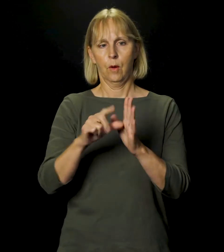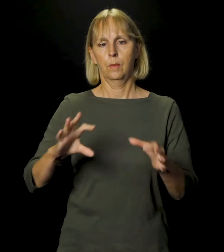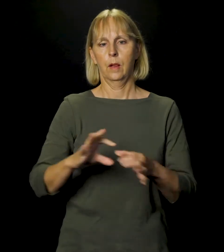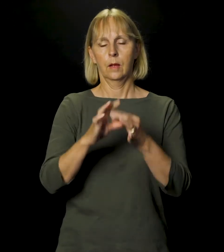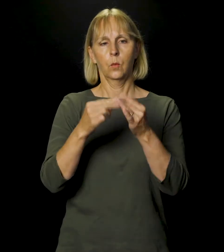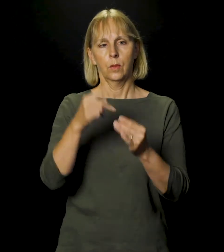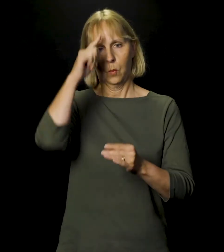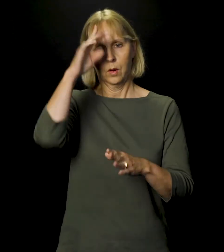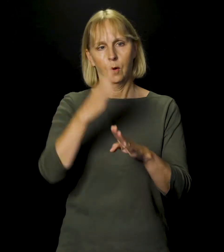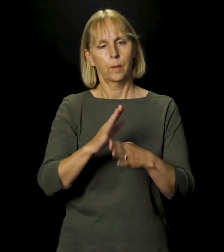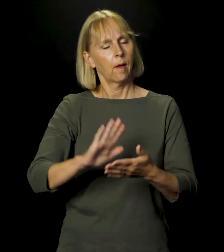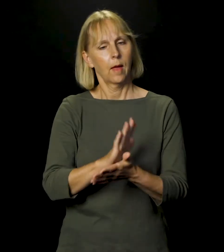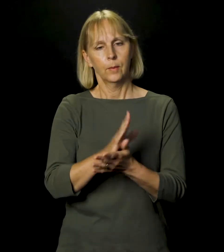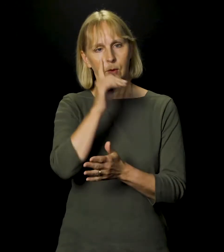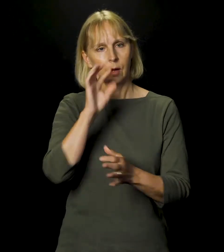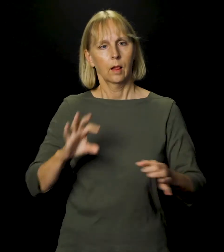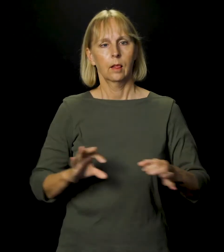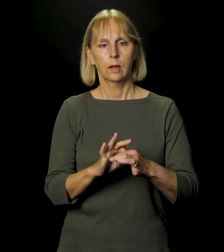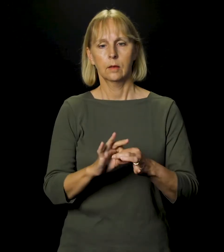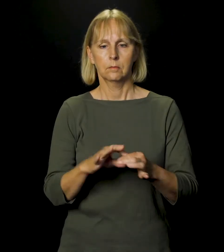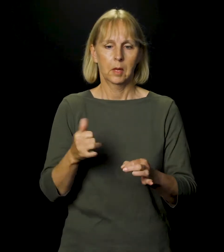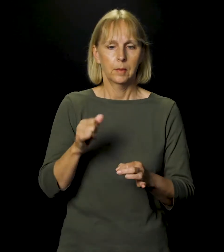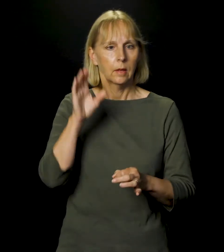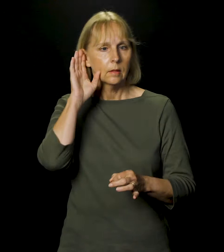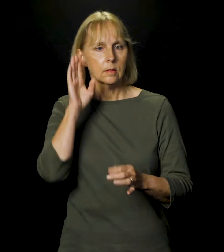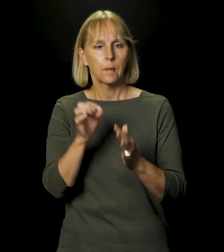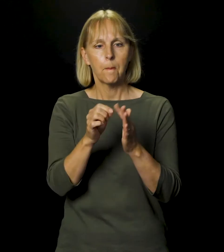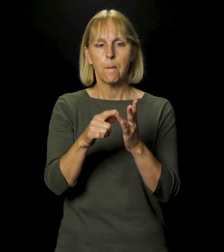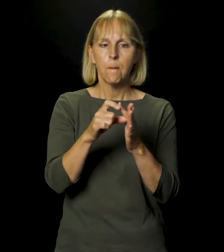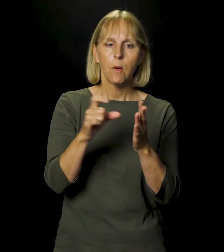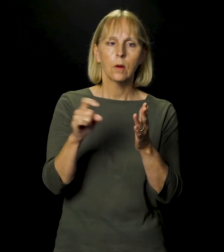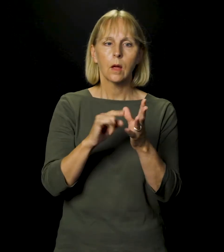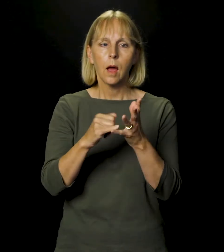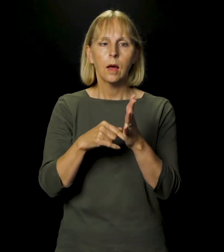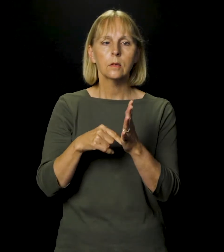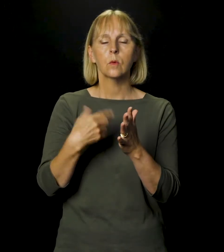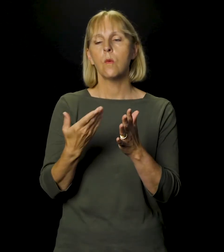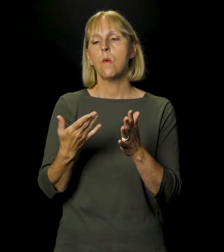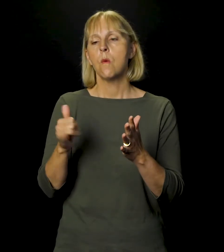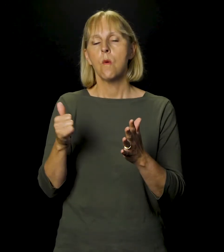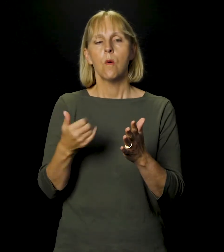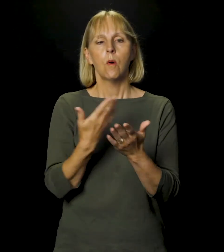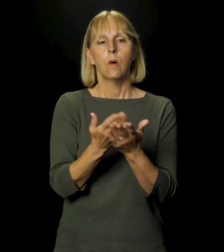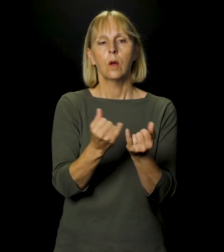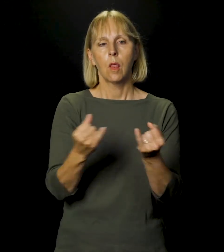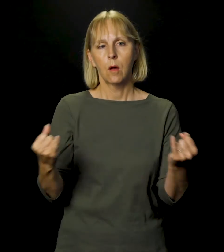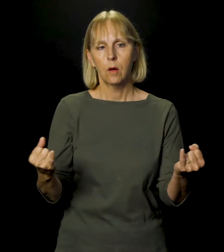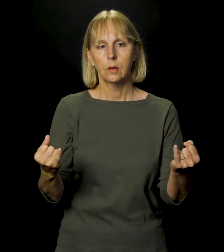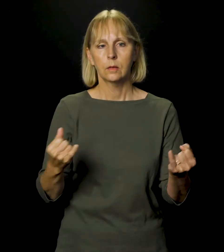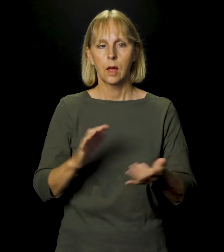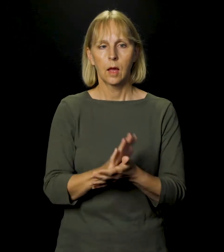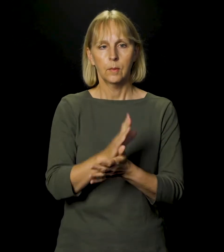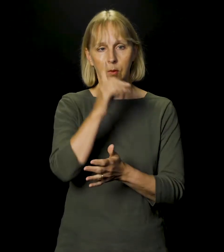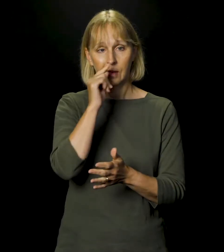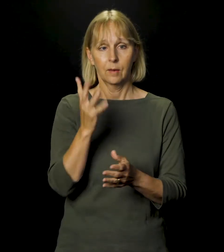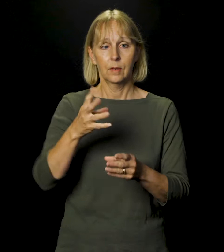glad you can join in. If you're listening via podcast or online, fantastic that you can be here as we continue our series, Currents,